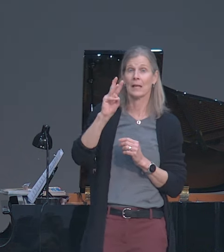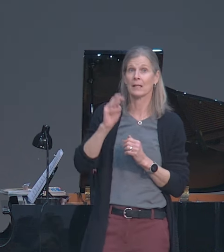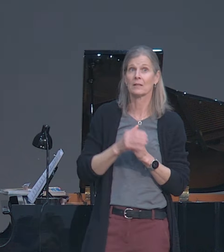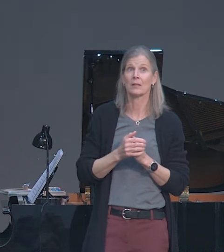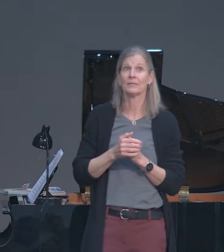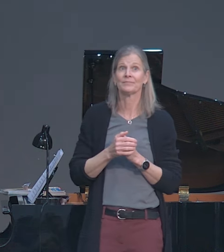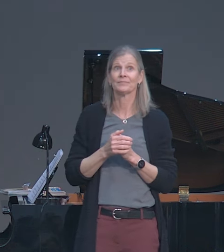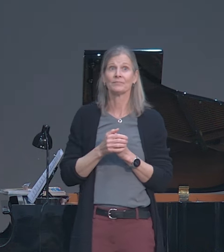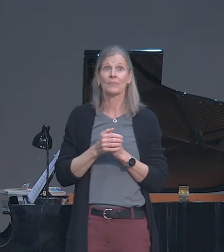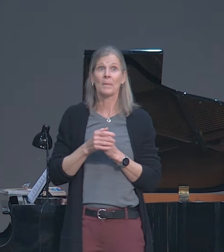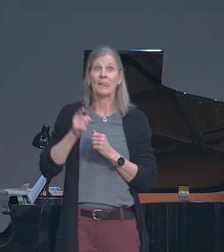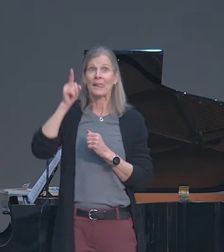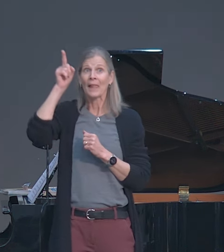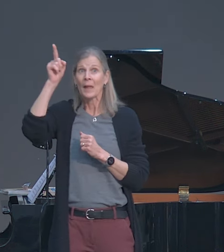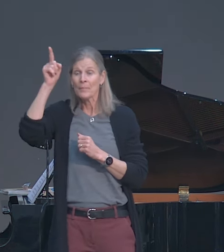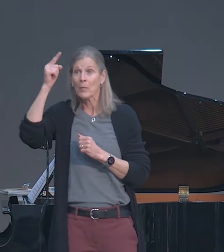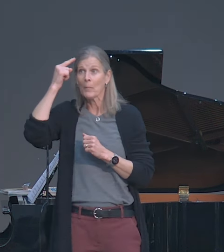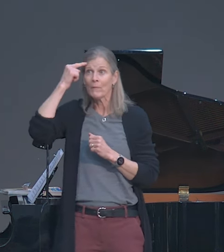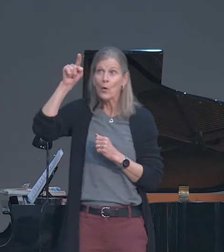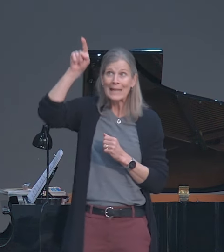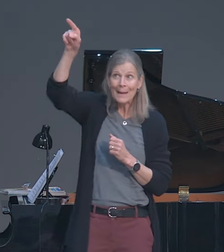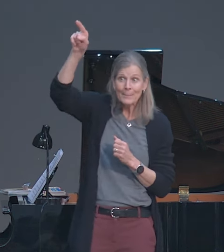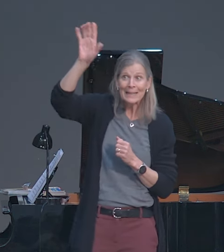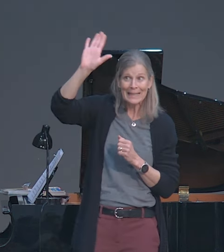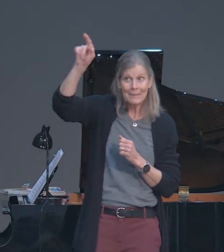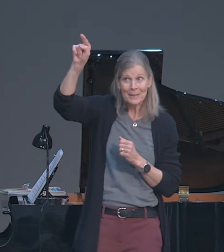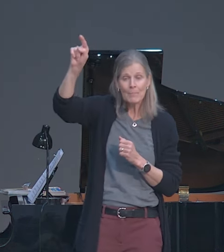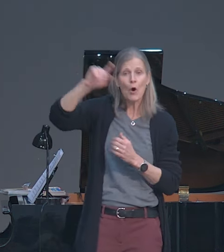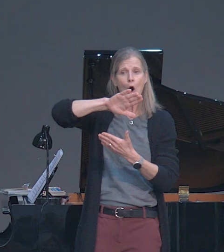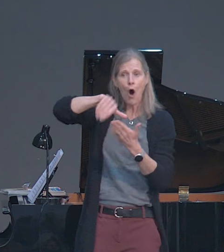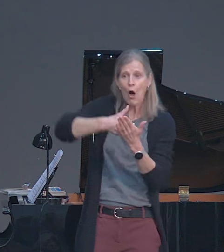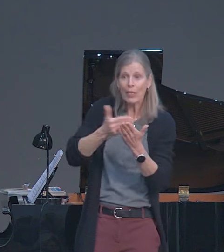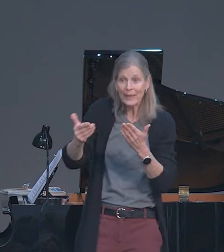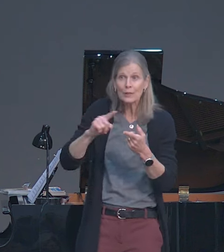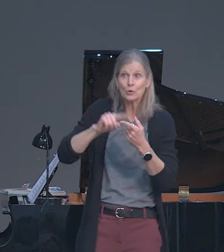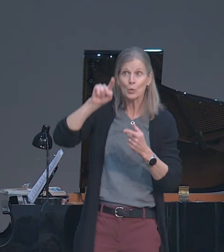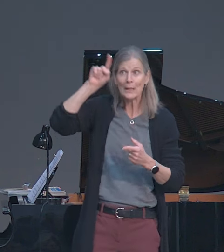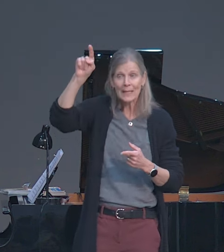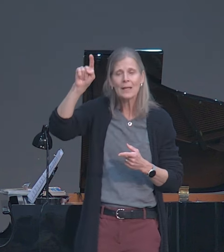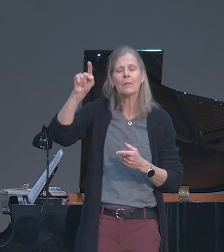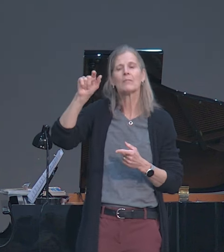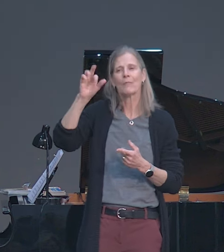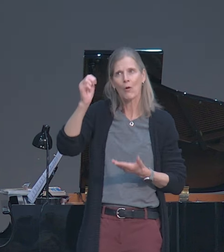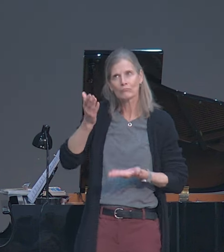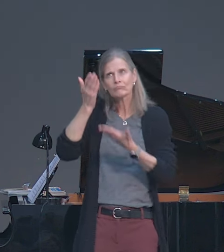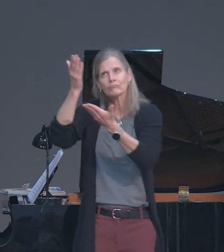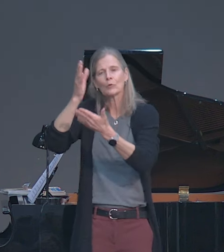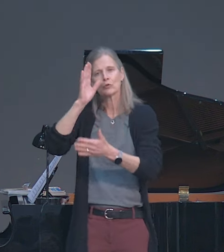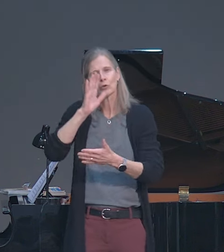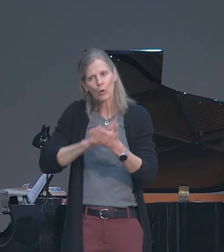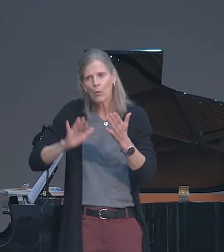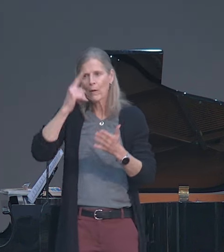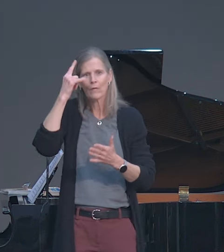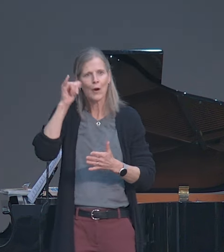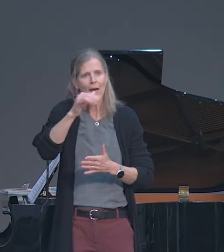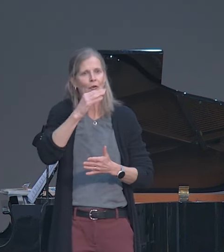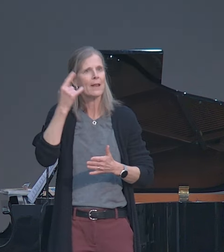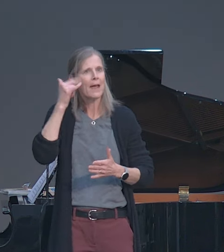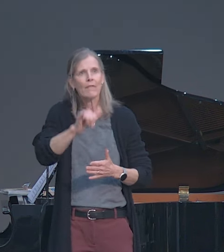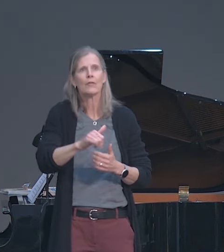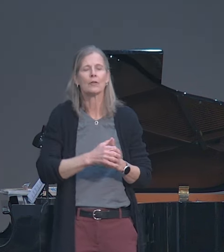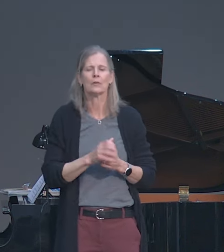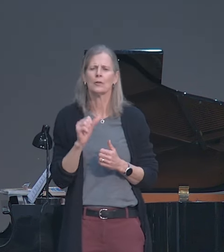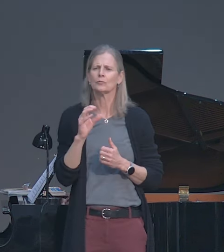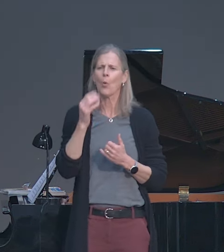through him and to him are all things. To him be glory forever and ever. So why is